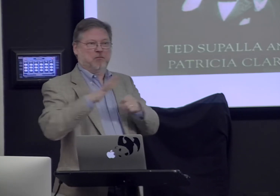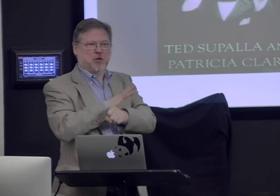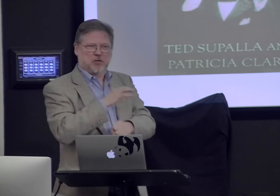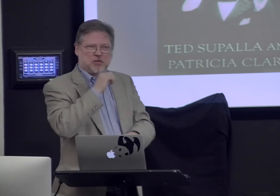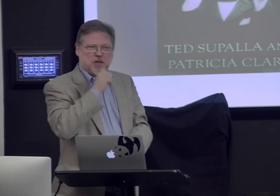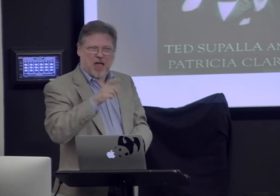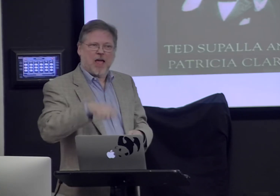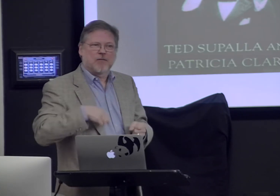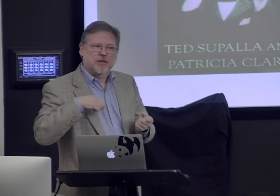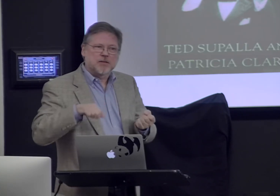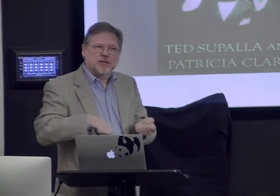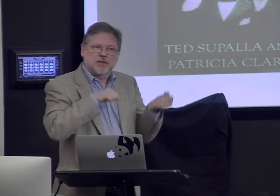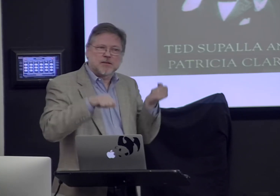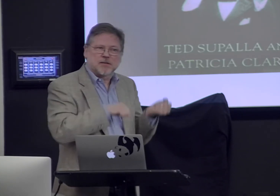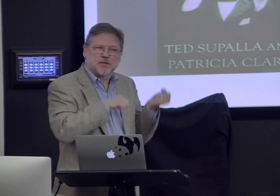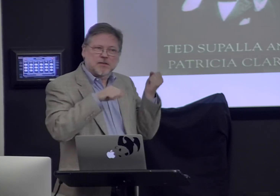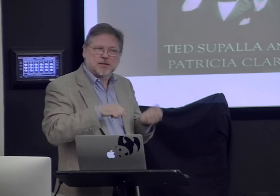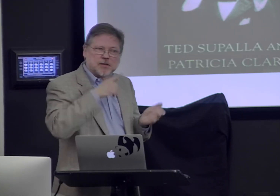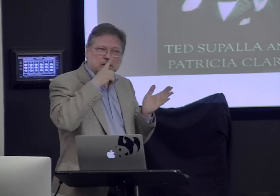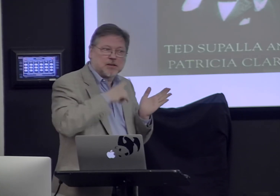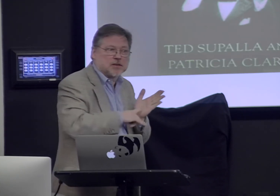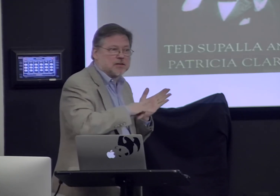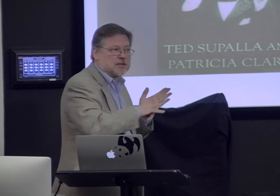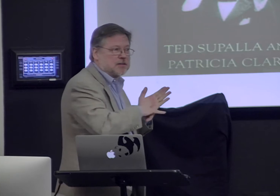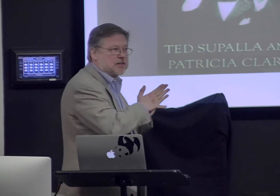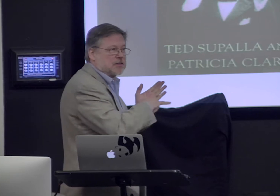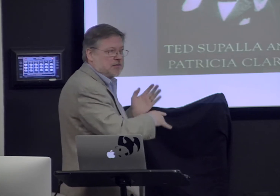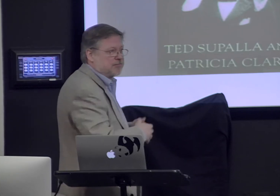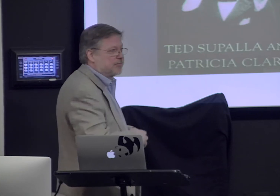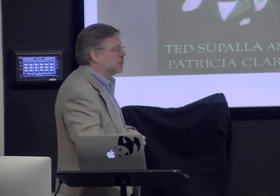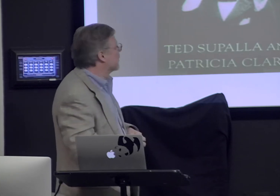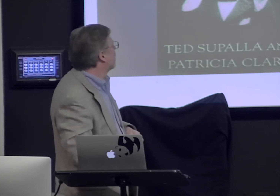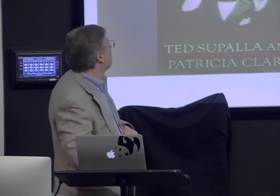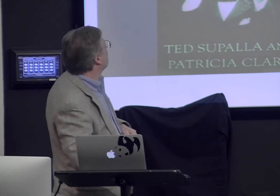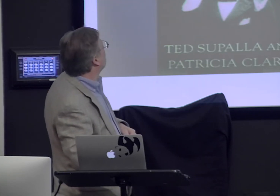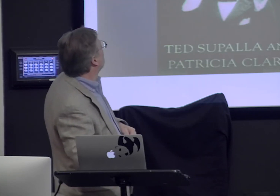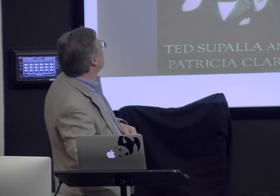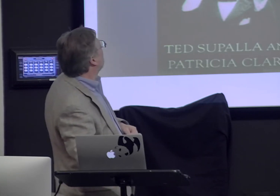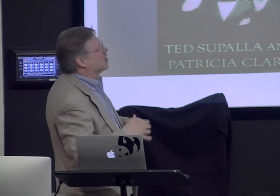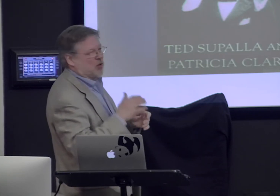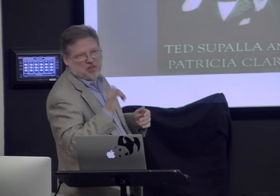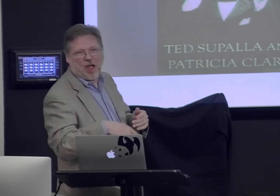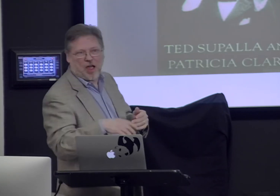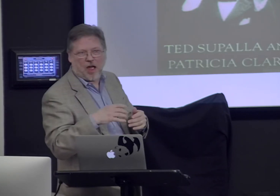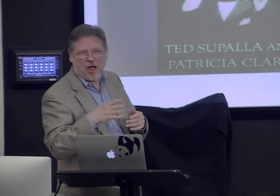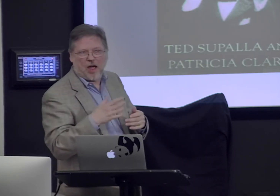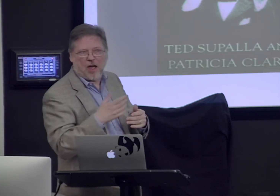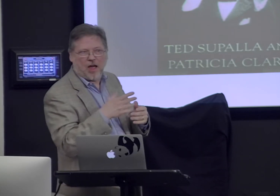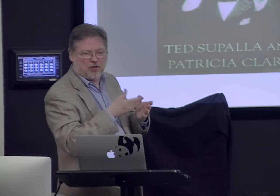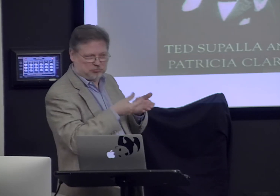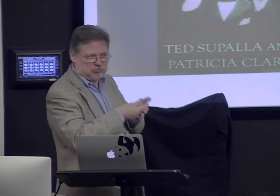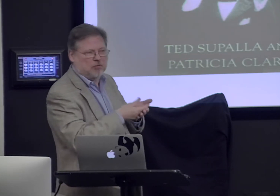book because this truly was like an excavation. We had to do a great deal of exploration